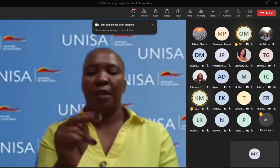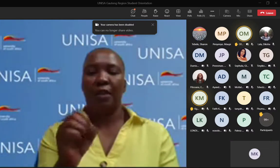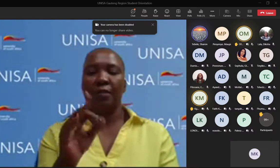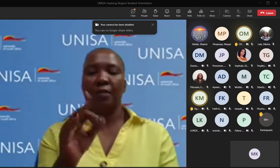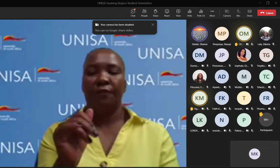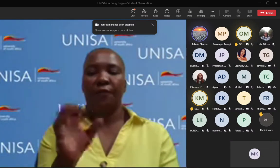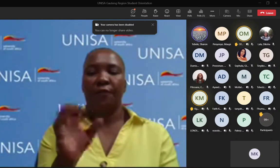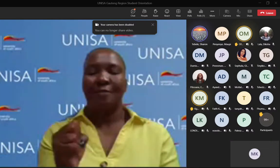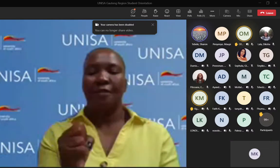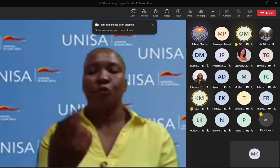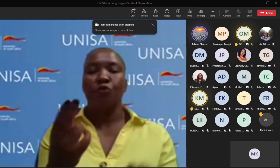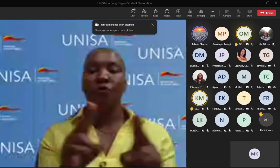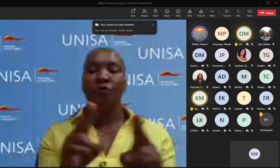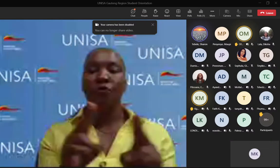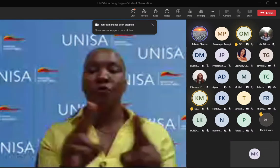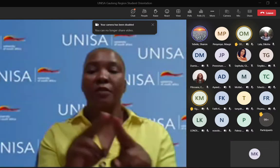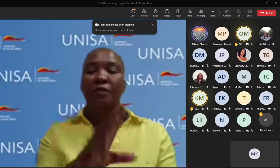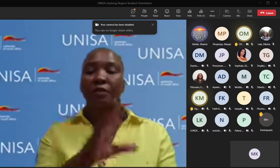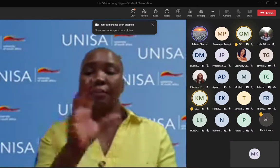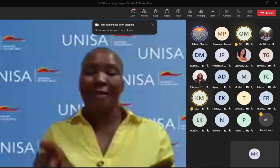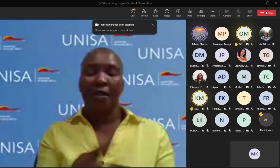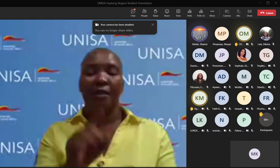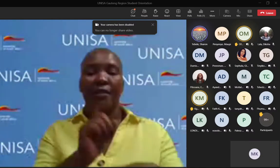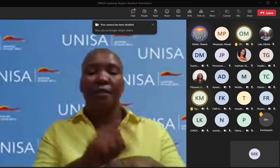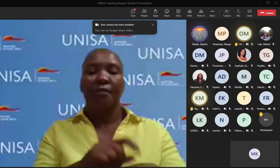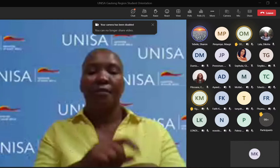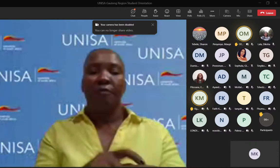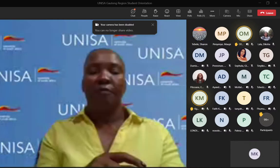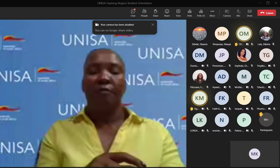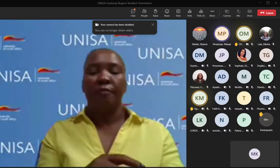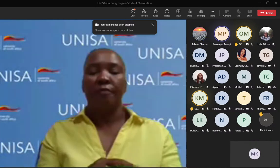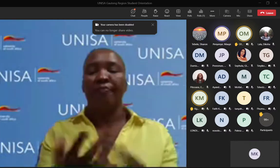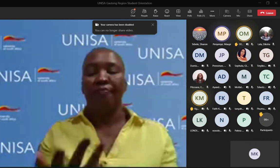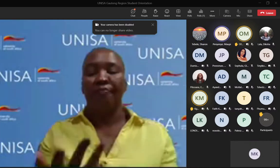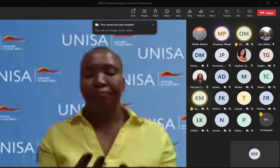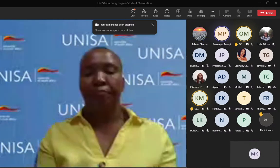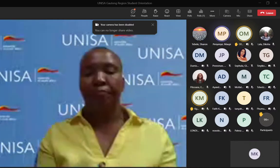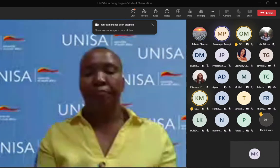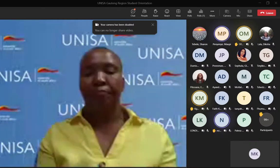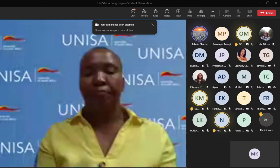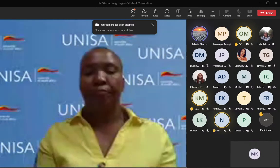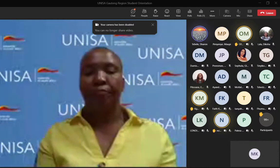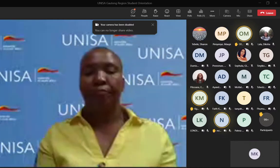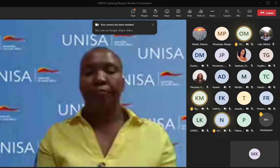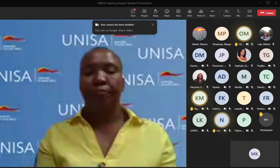even if you can clarify that then I'll move to the hands okay